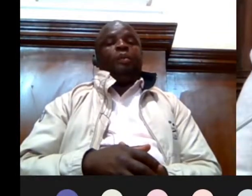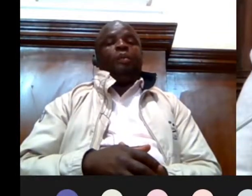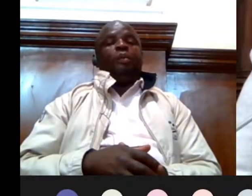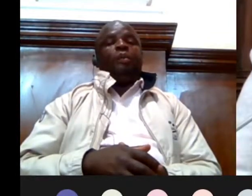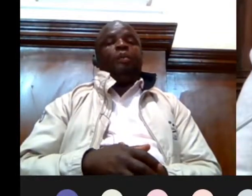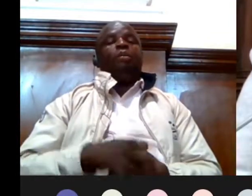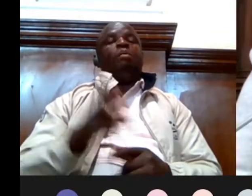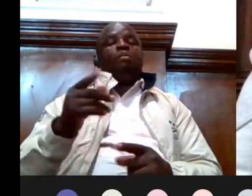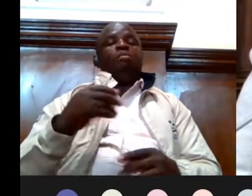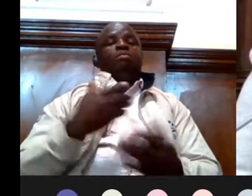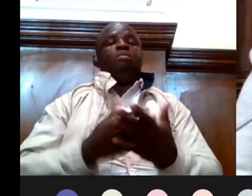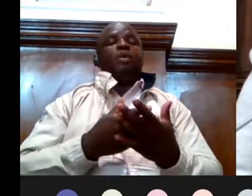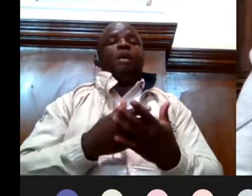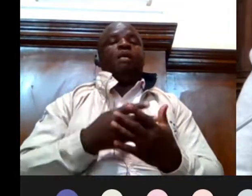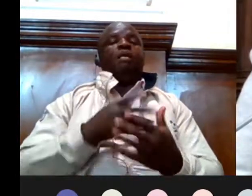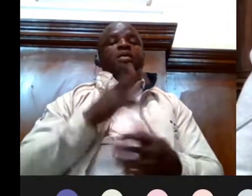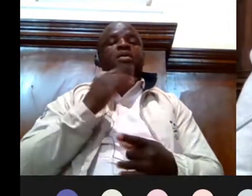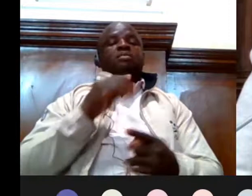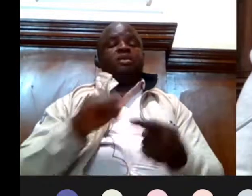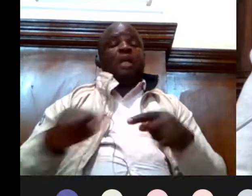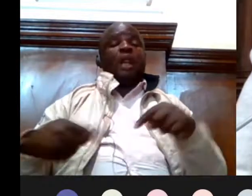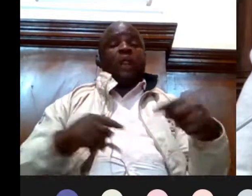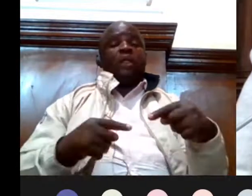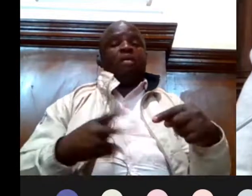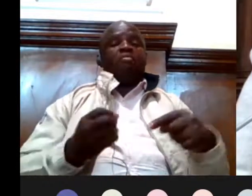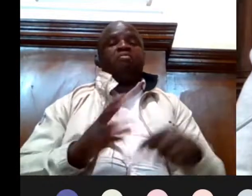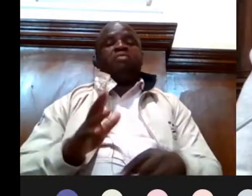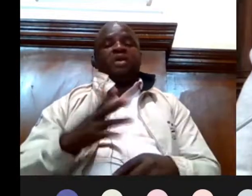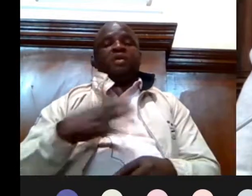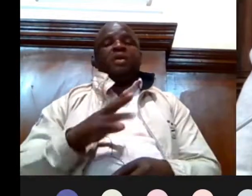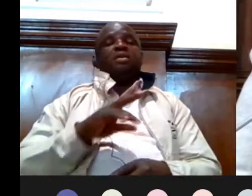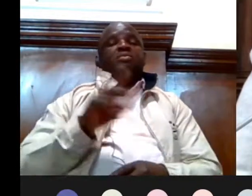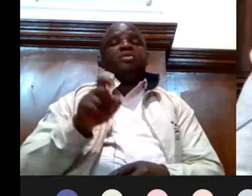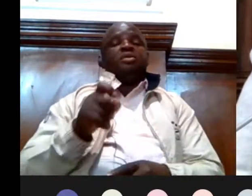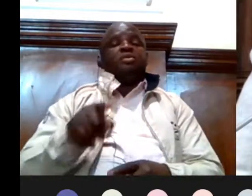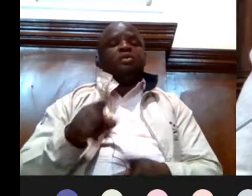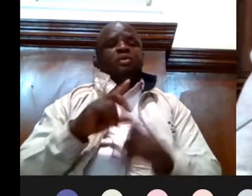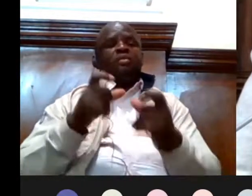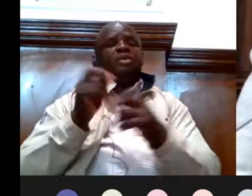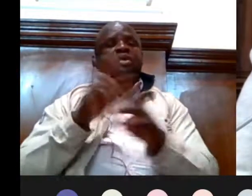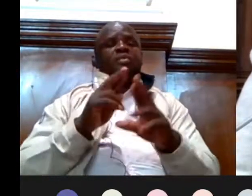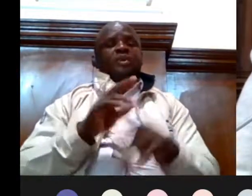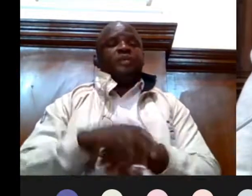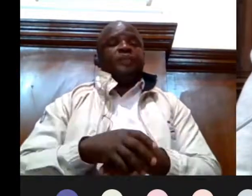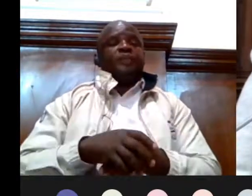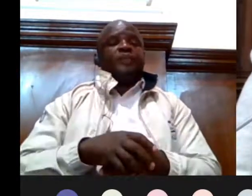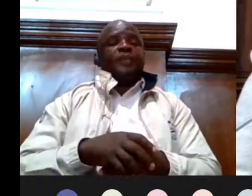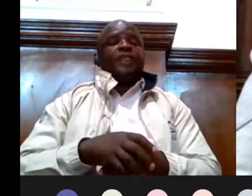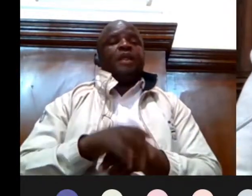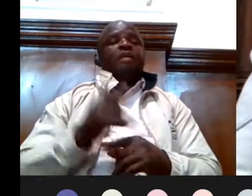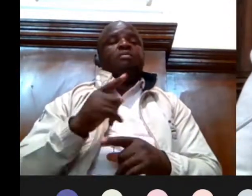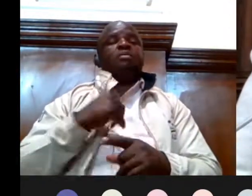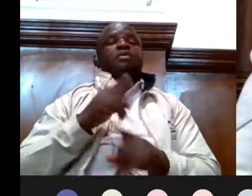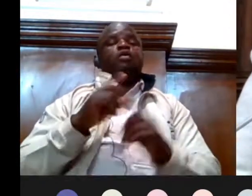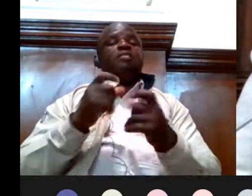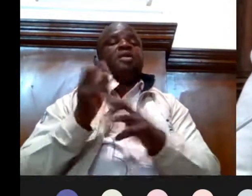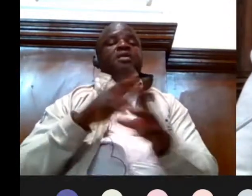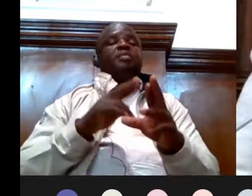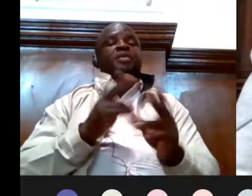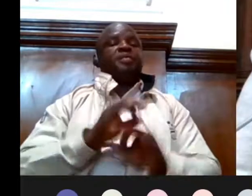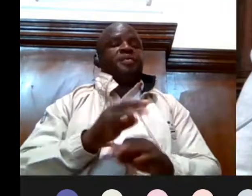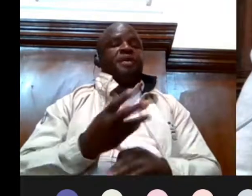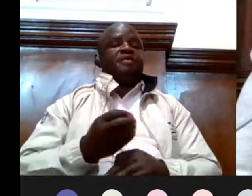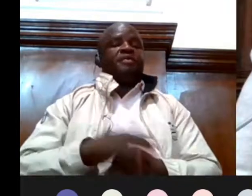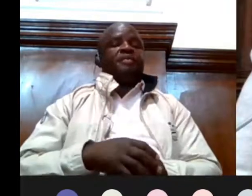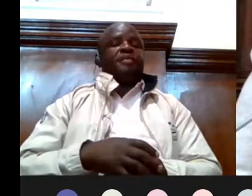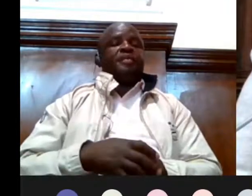Can I speak, Madam Speaker? Are we on a dialogue now? No, I just want to hear, and the committee reports, there were two. No, there are no committee reports. There were committee